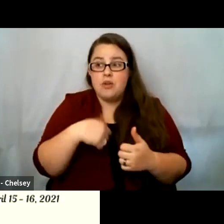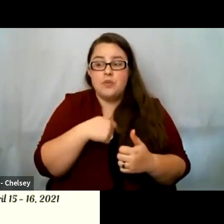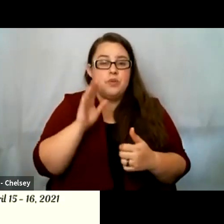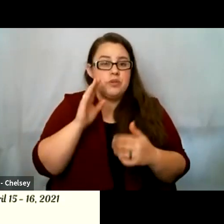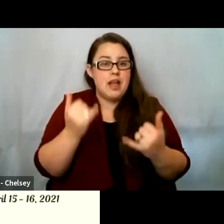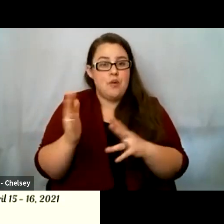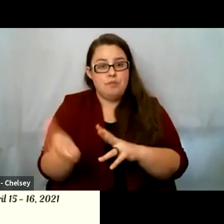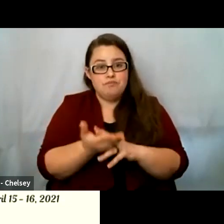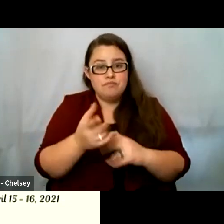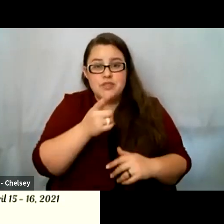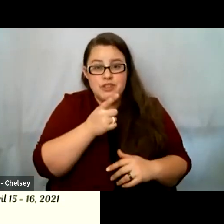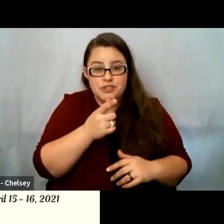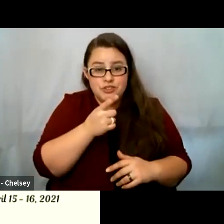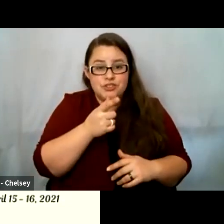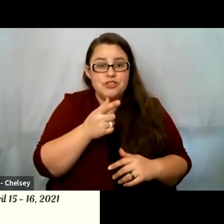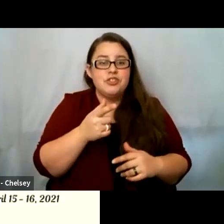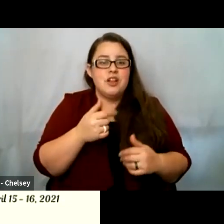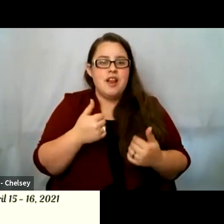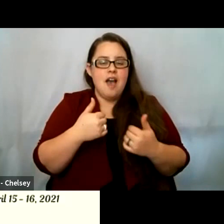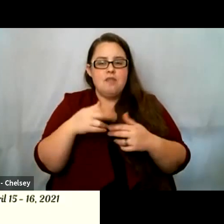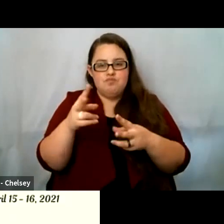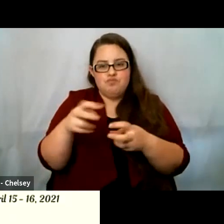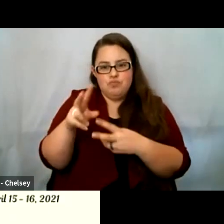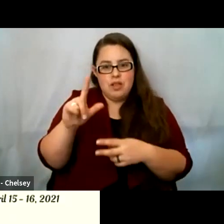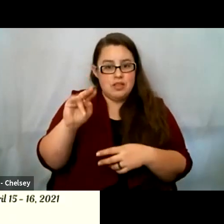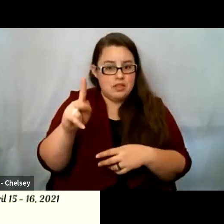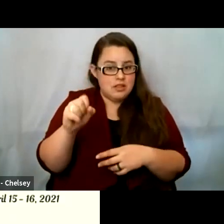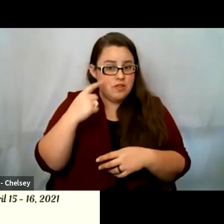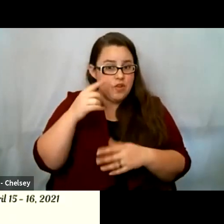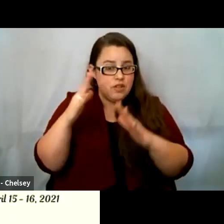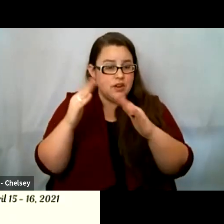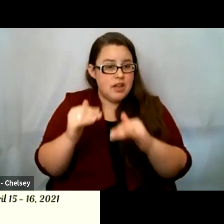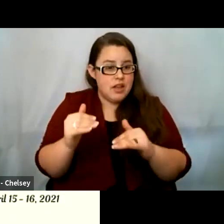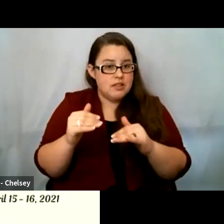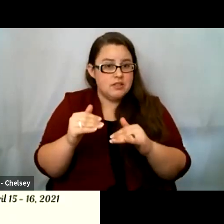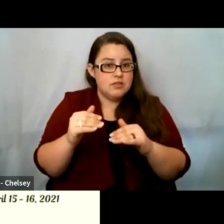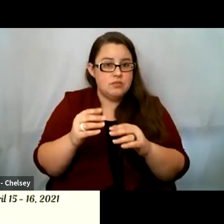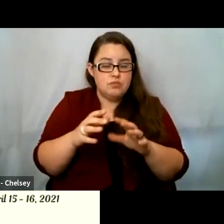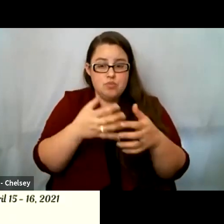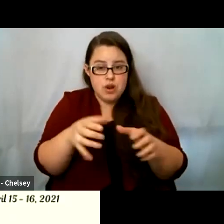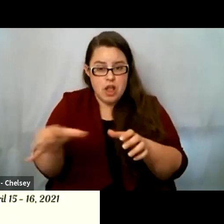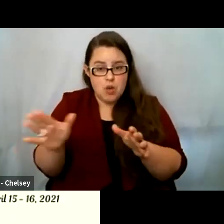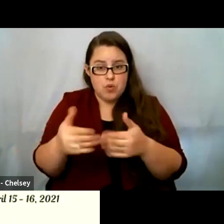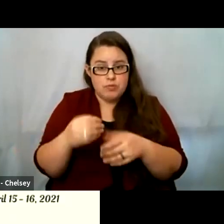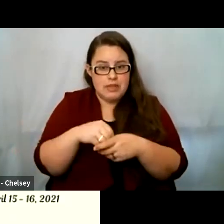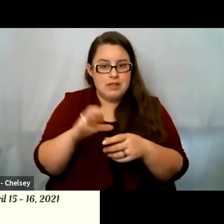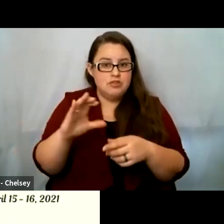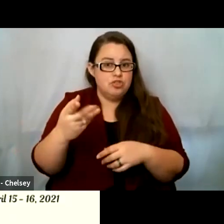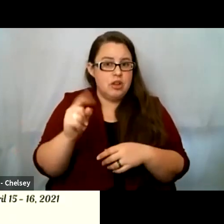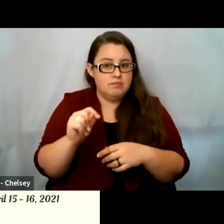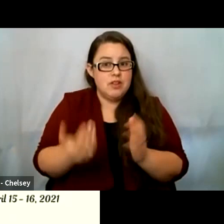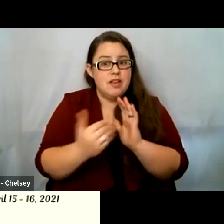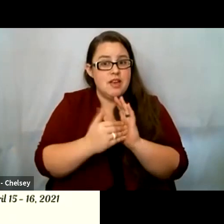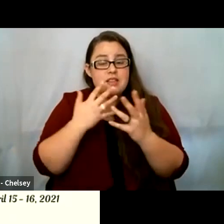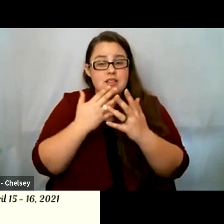lunch break, and I have put the links to the next breakout rooms in the chat. Again,